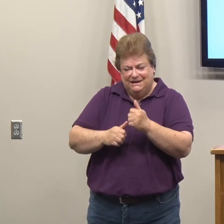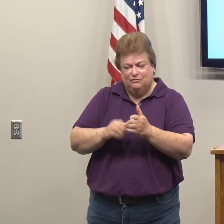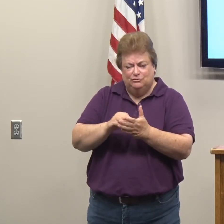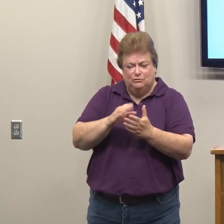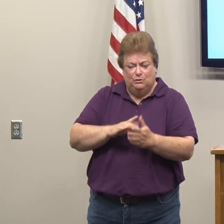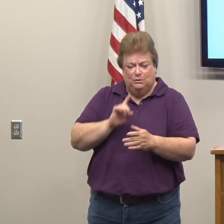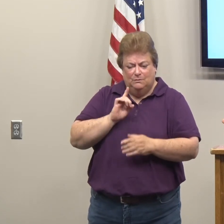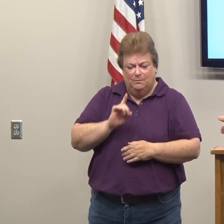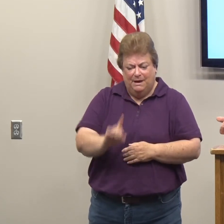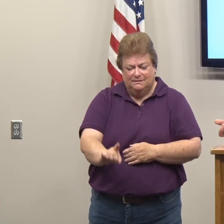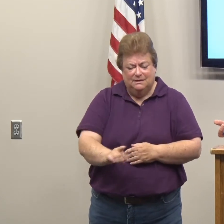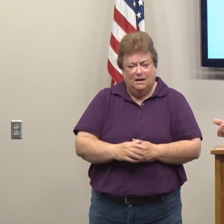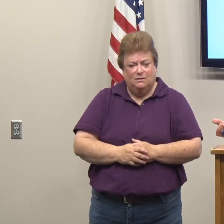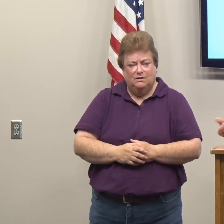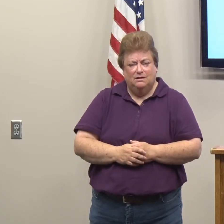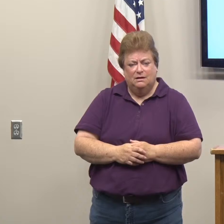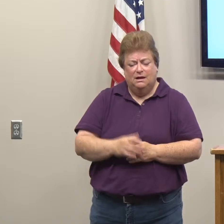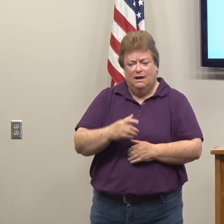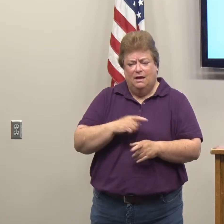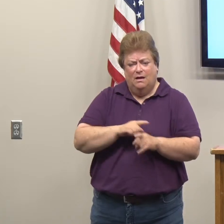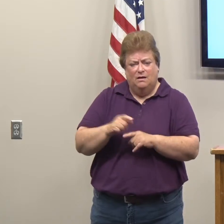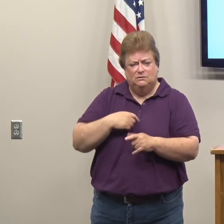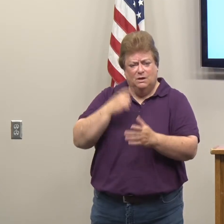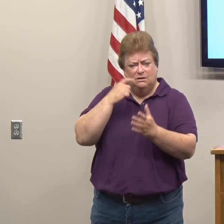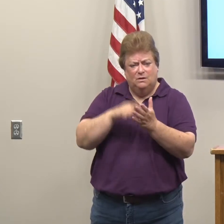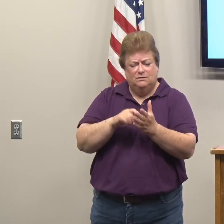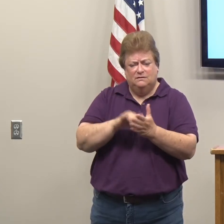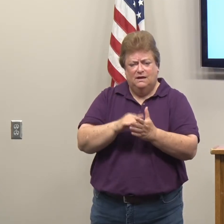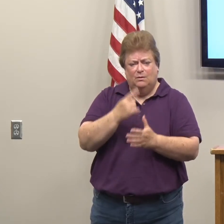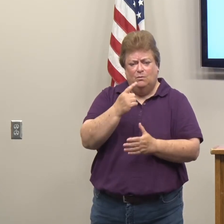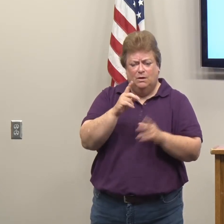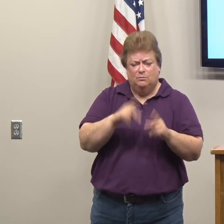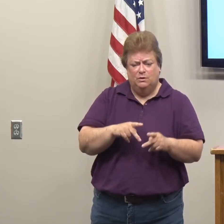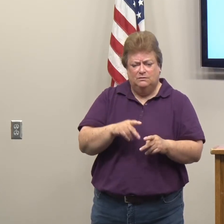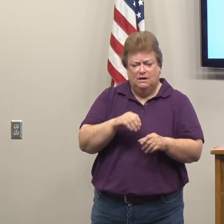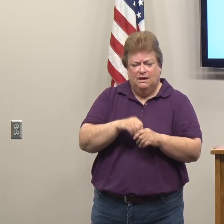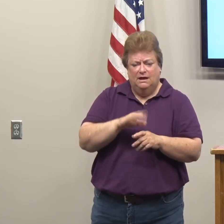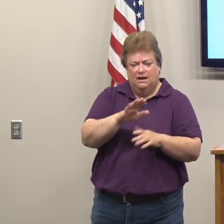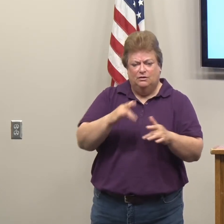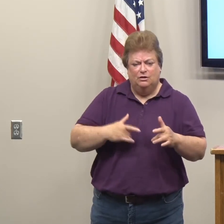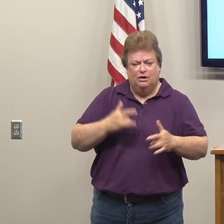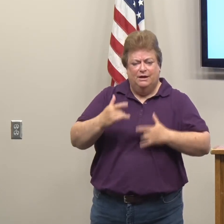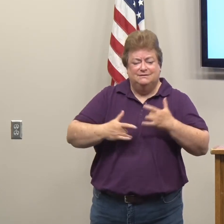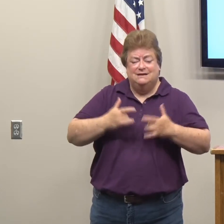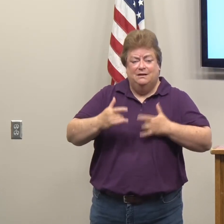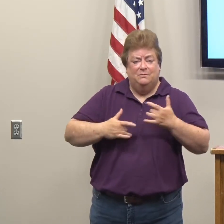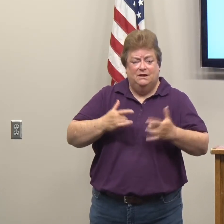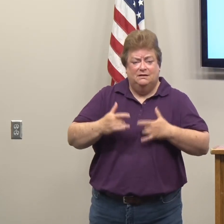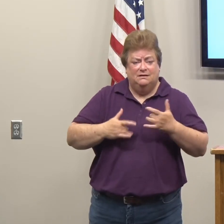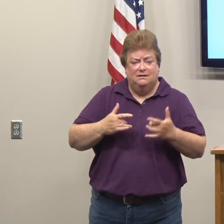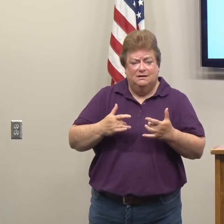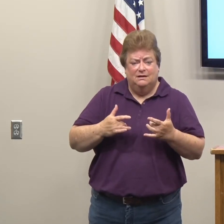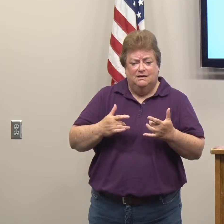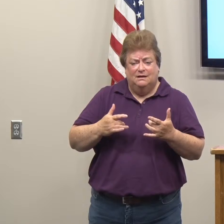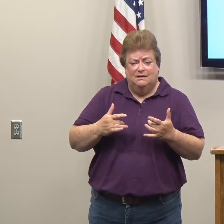stage. And then also I couldn't help noticing someone who, in her excitement,